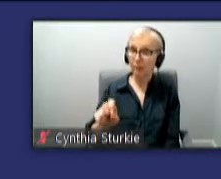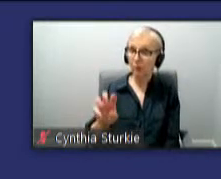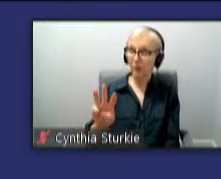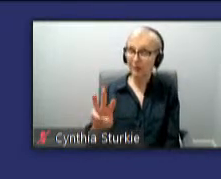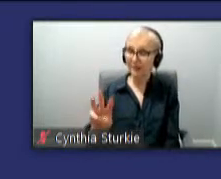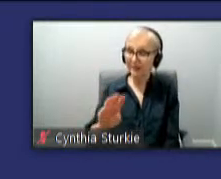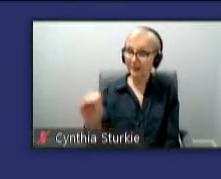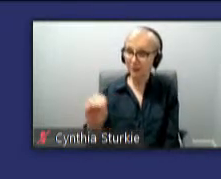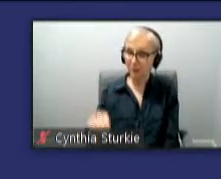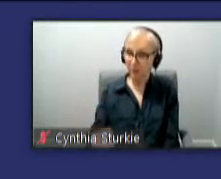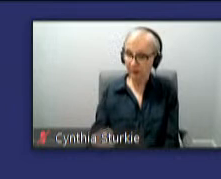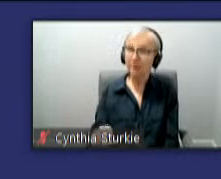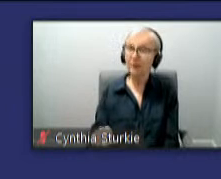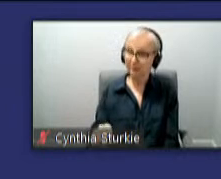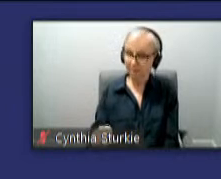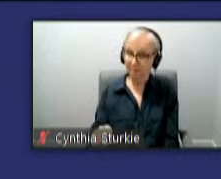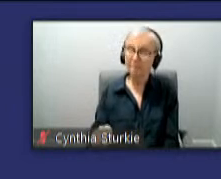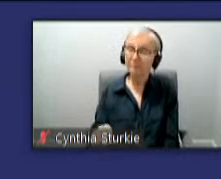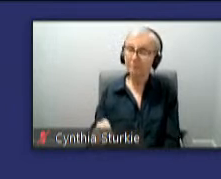Next slide.